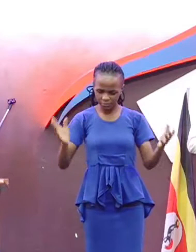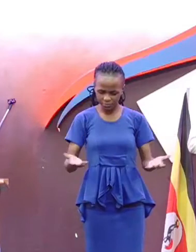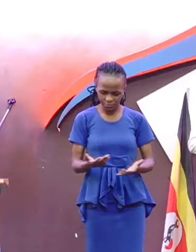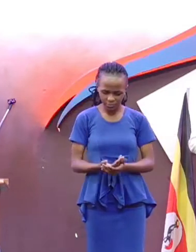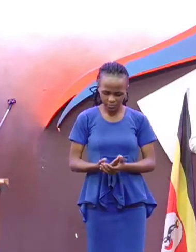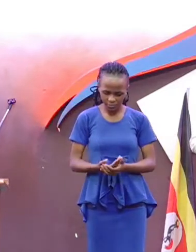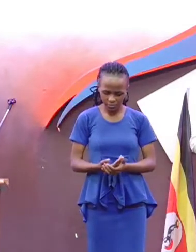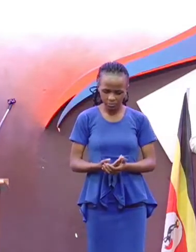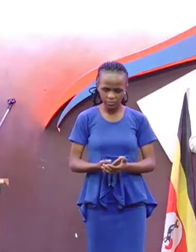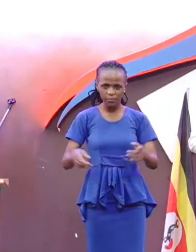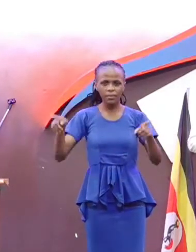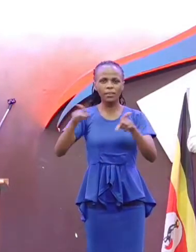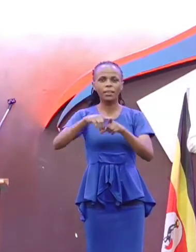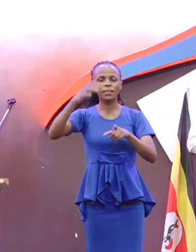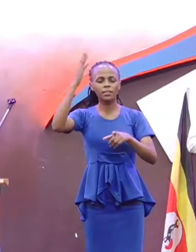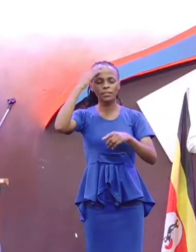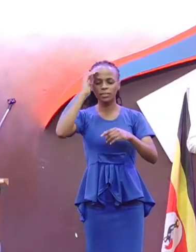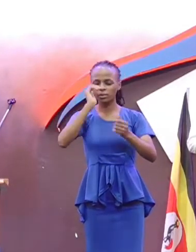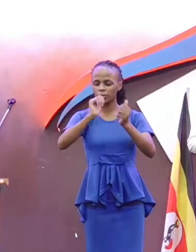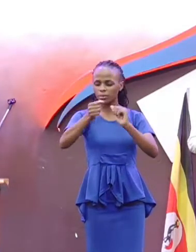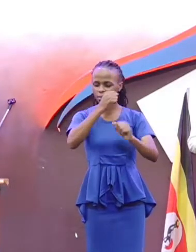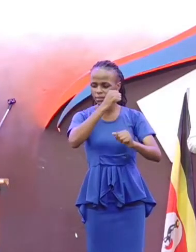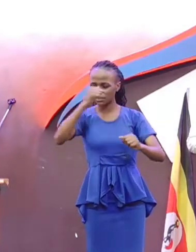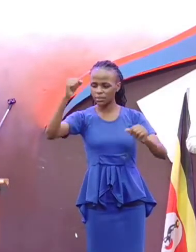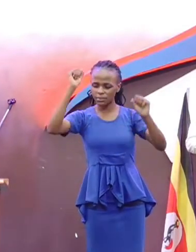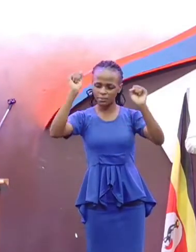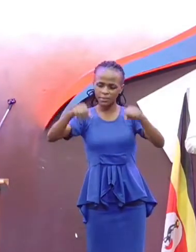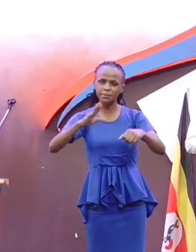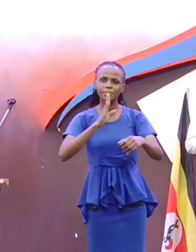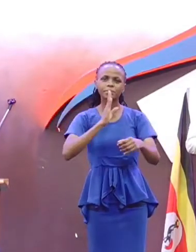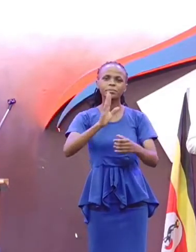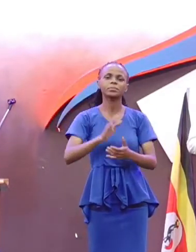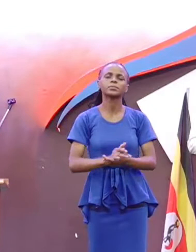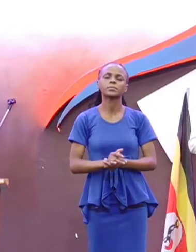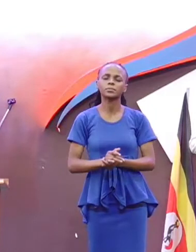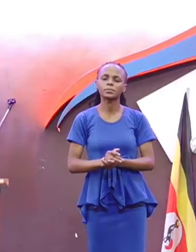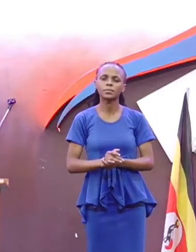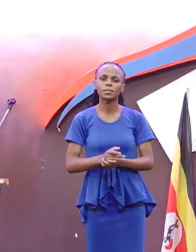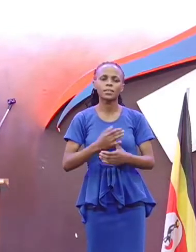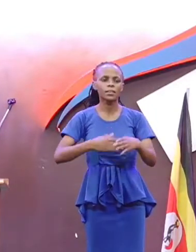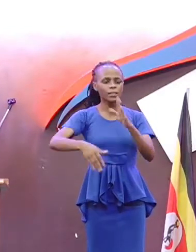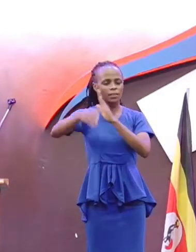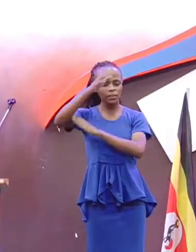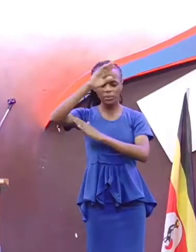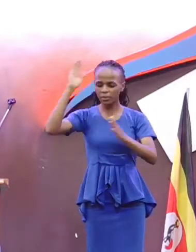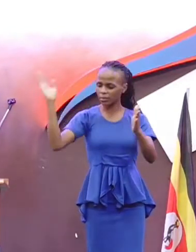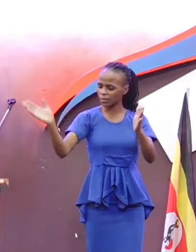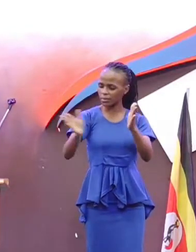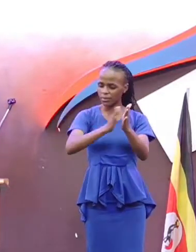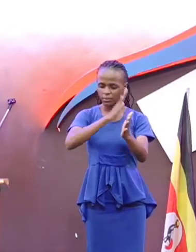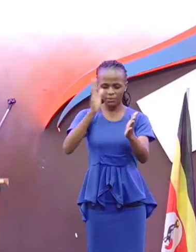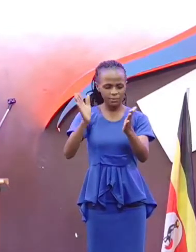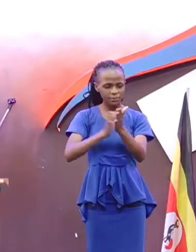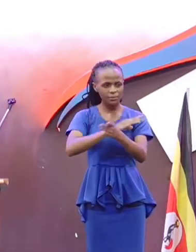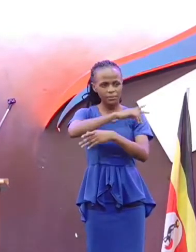of your victory, erango zudde oludda kw'olina okubeera, and you've discovered the side on which you ought to stand, Katonda akwangu yakutuukirize mangu. May the